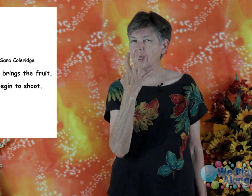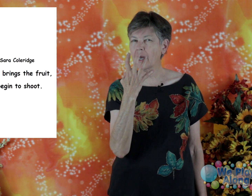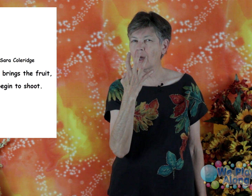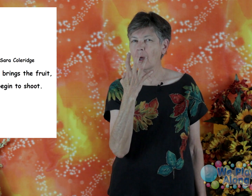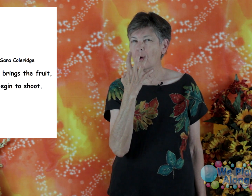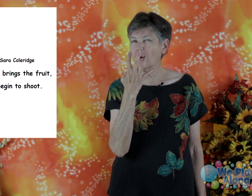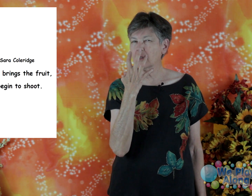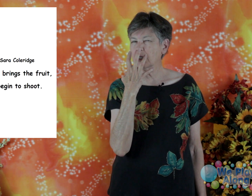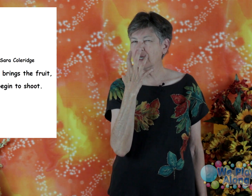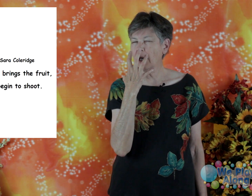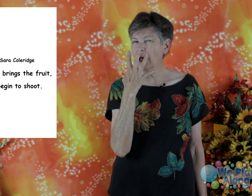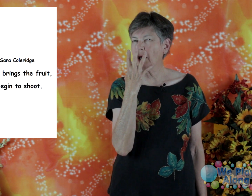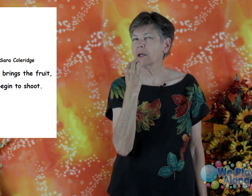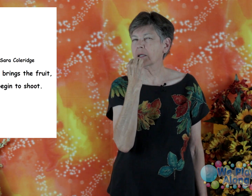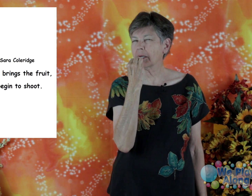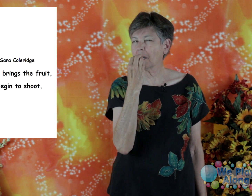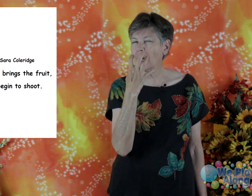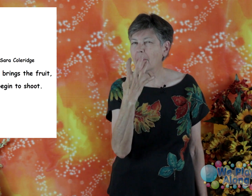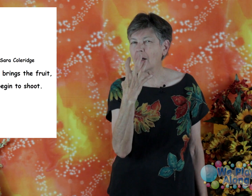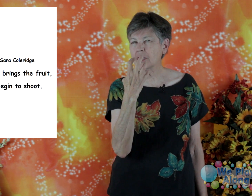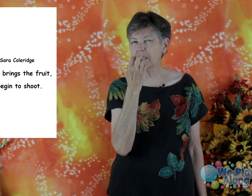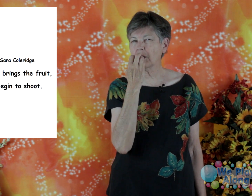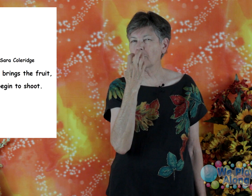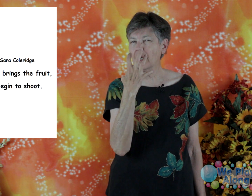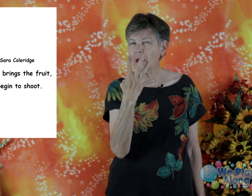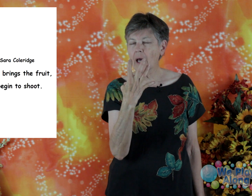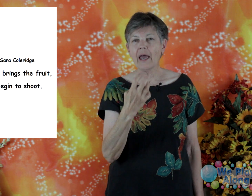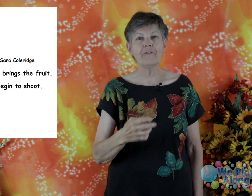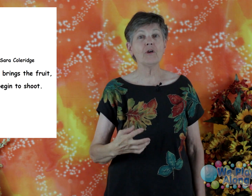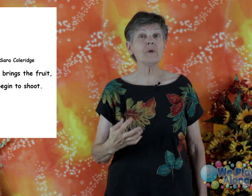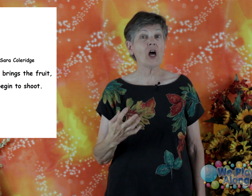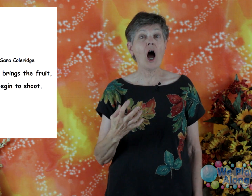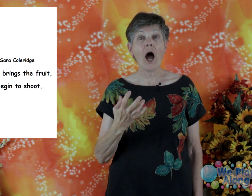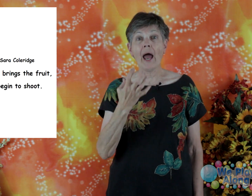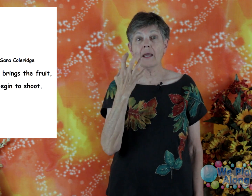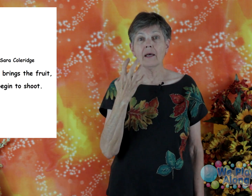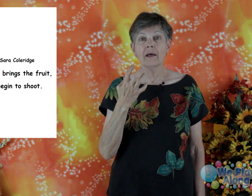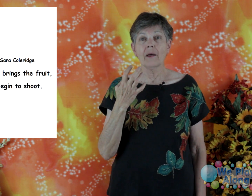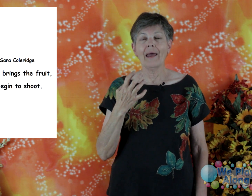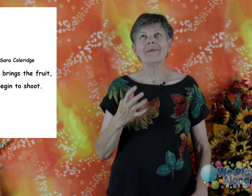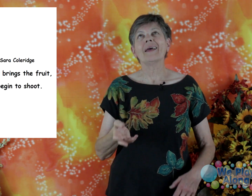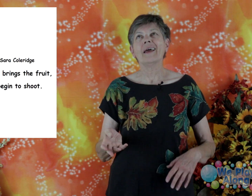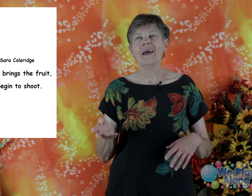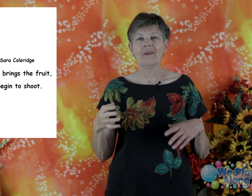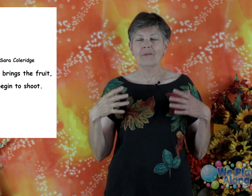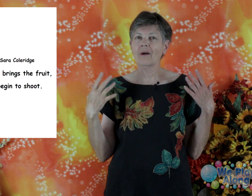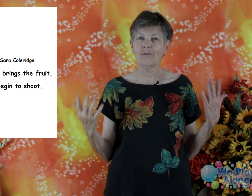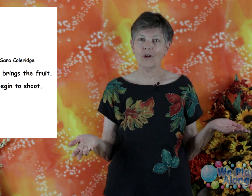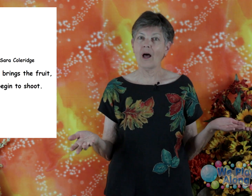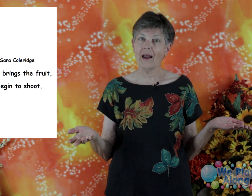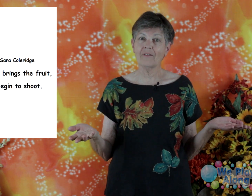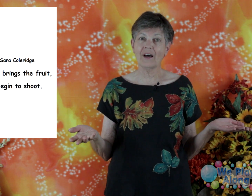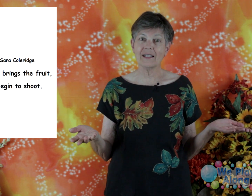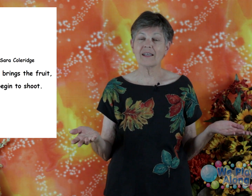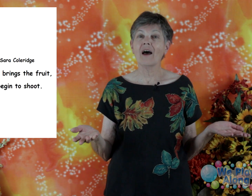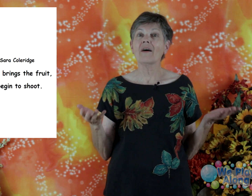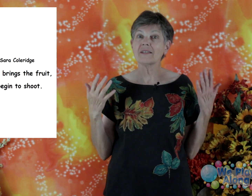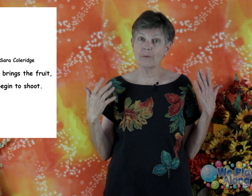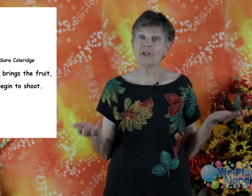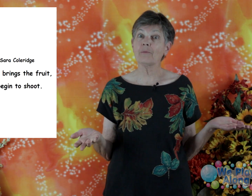kind of come out just a little bit. If it was hot, and for a lot of us, September